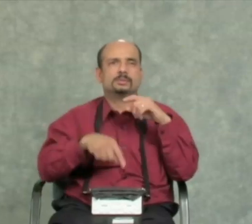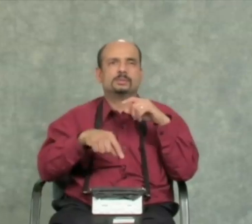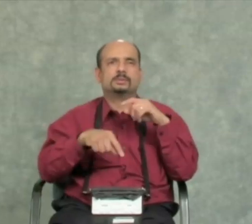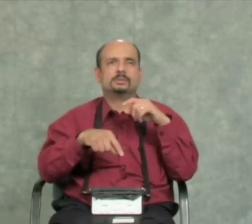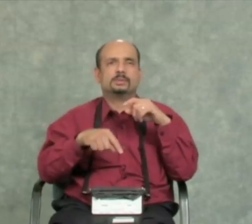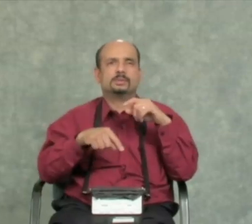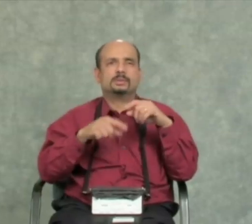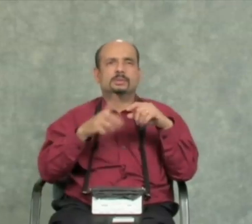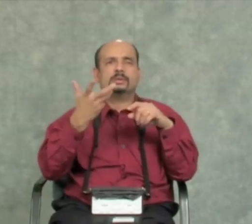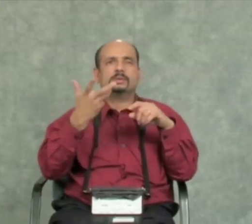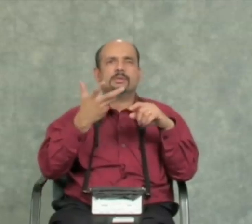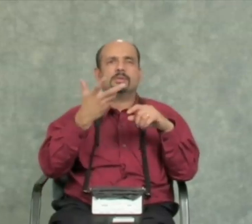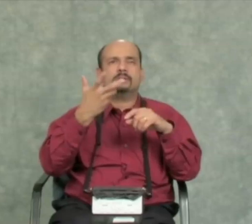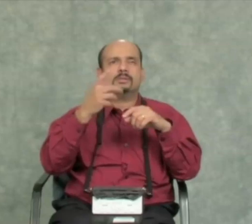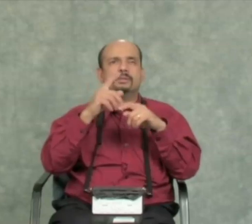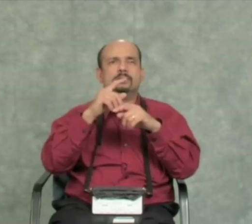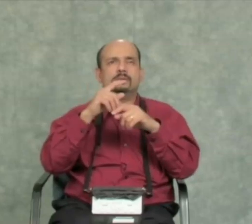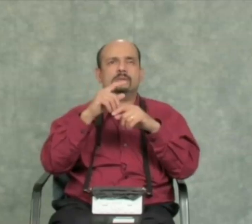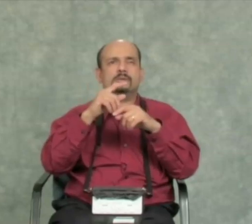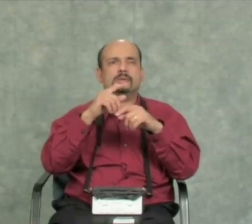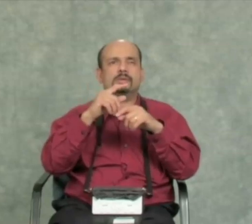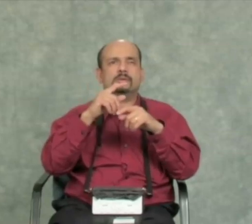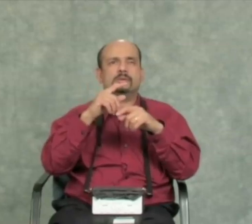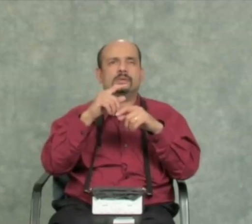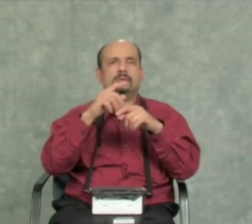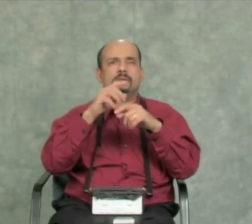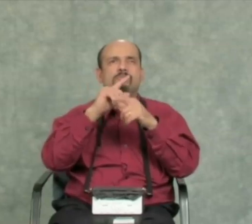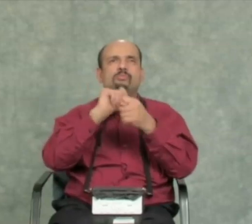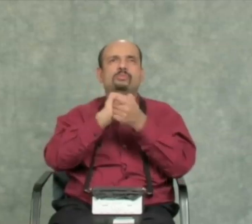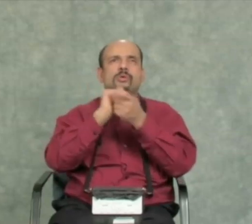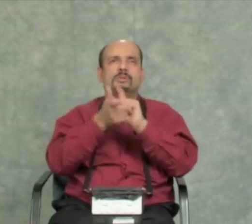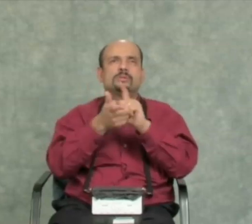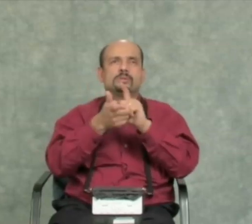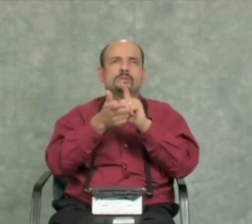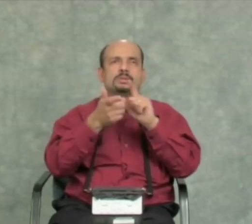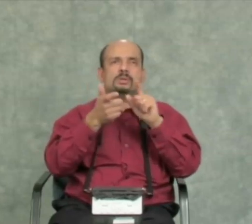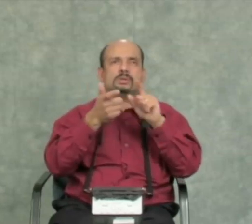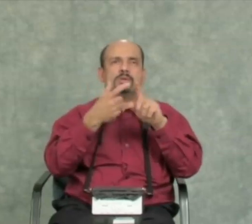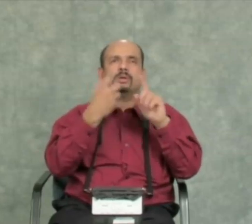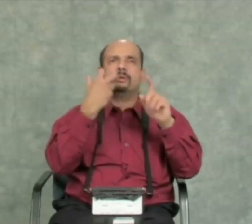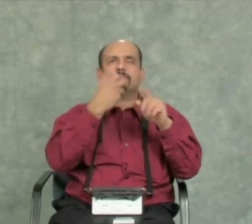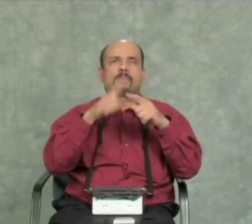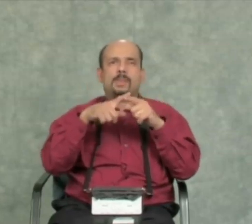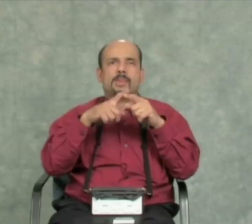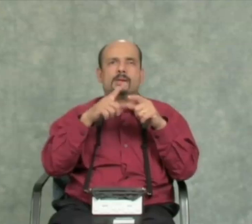If you're moving around a lot, though, it cannot translate it for you.